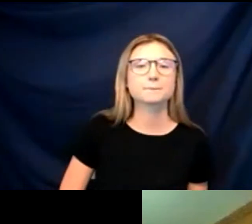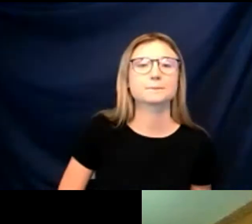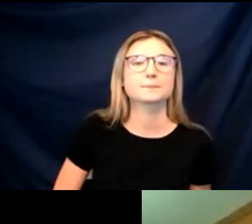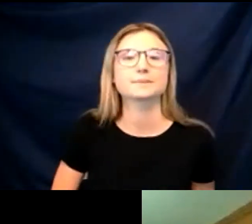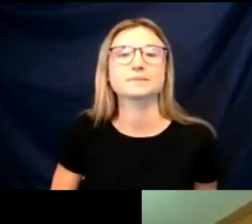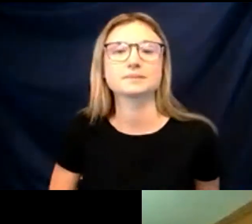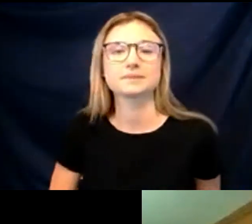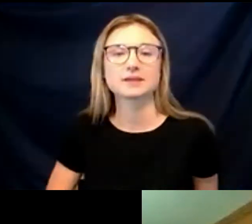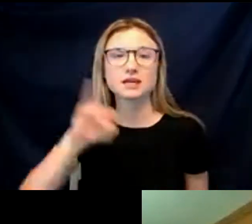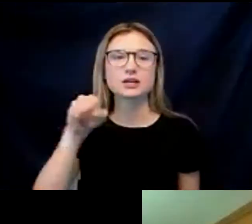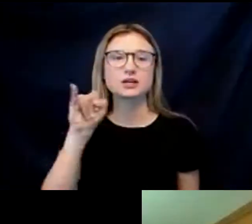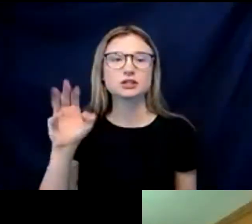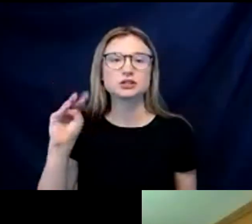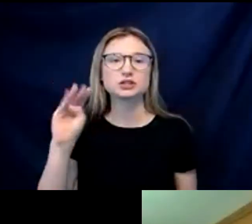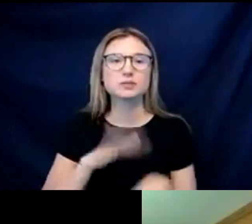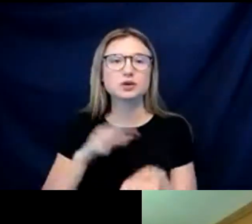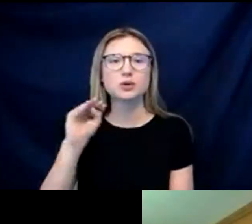Jim, you're muted.